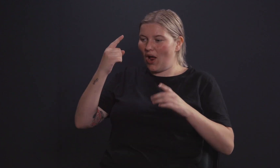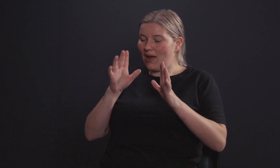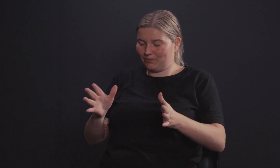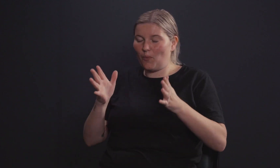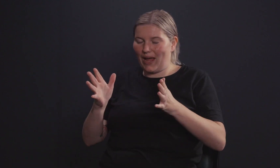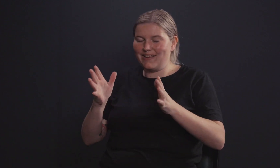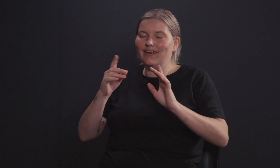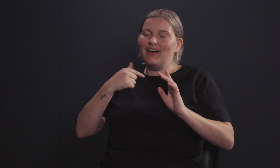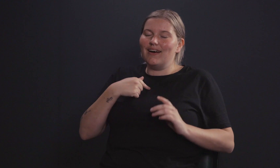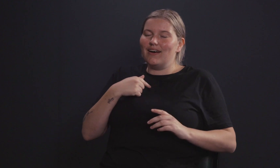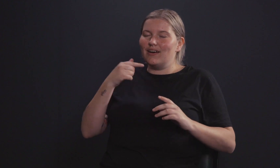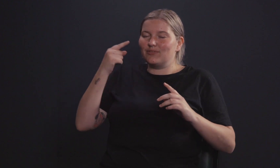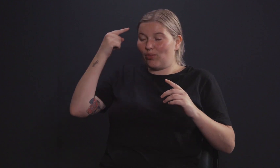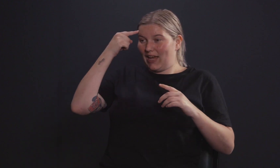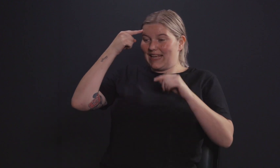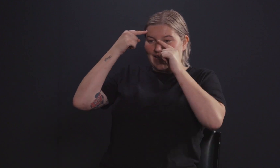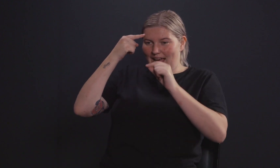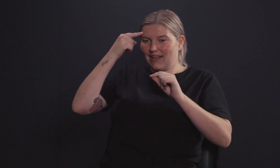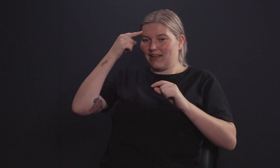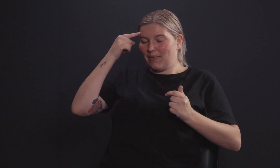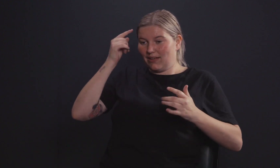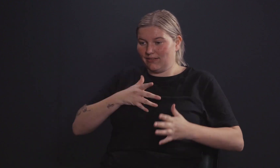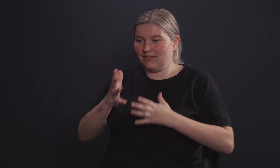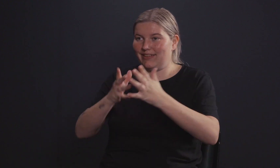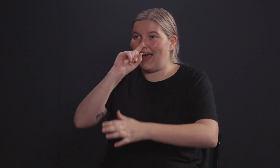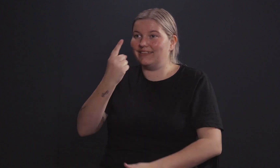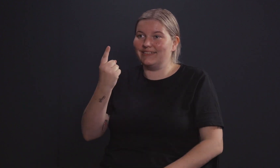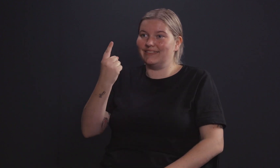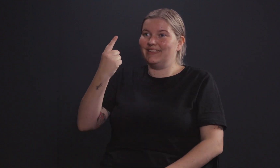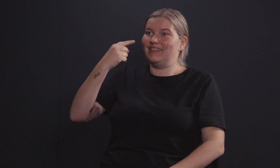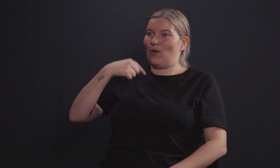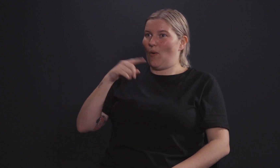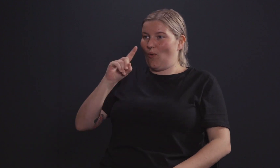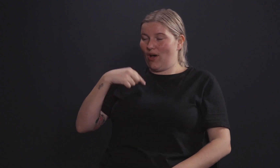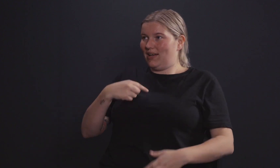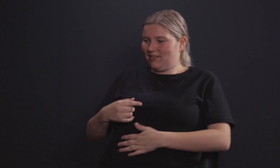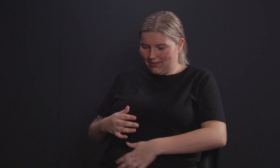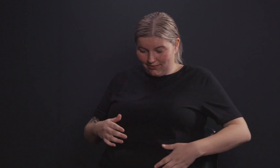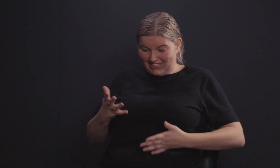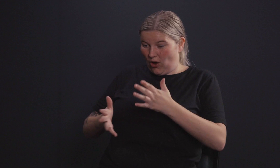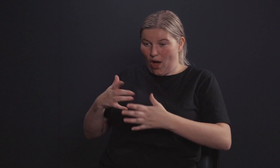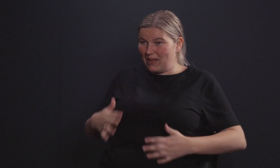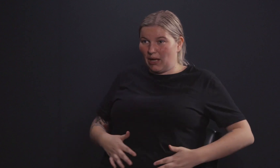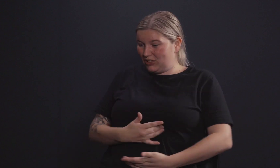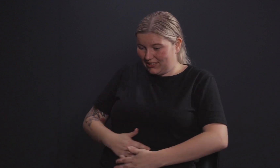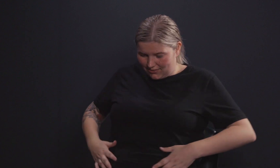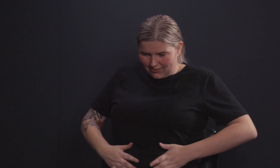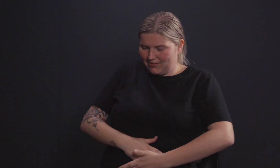was speechless. I was awake and alert, but I couldn't bring my hands to sign. I just kept feeling my stomach. Mum was